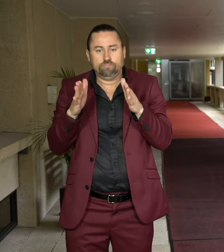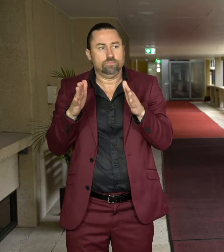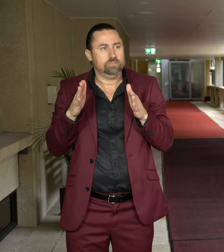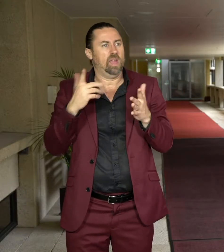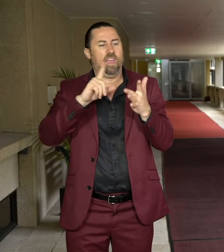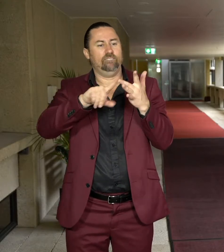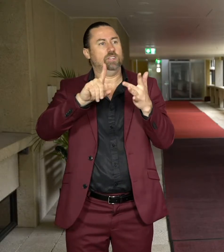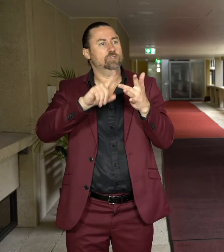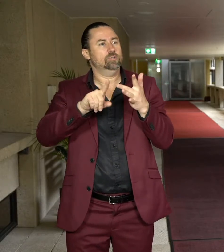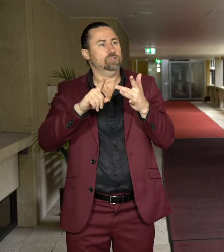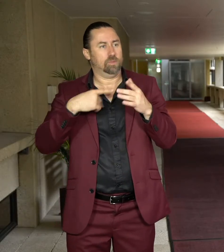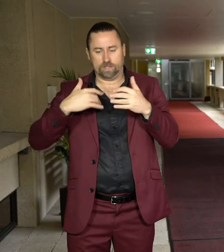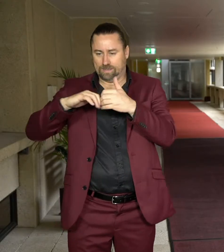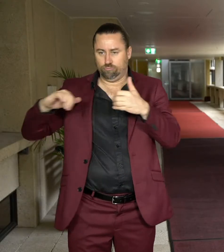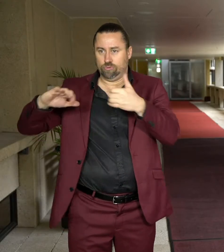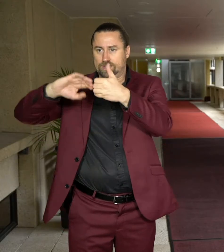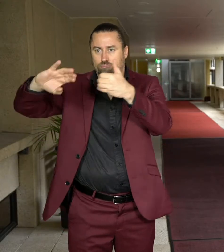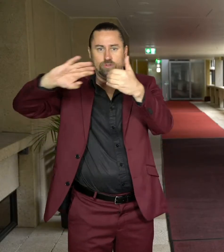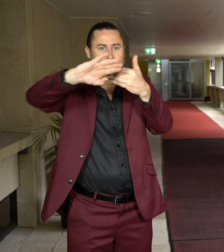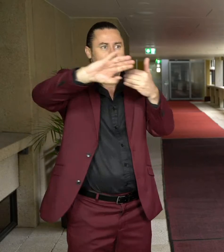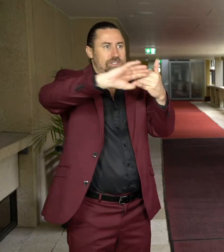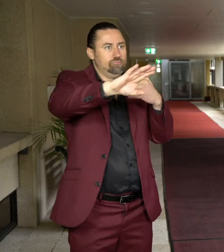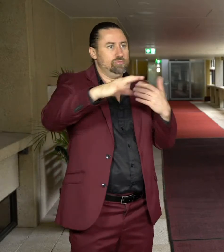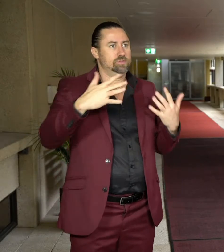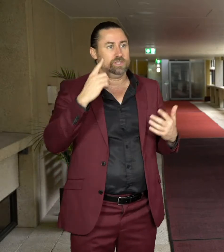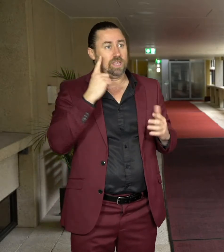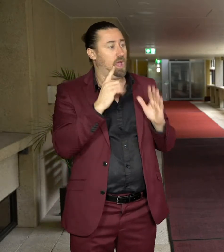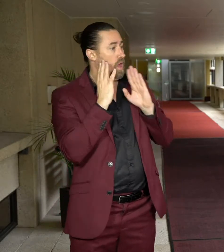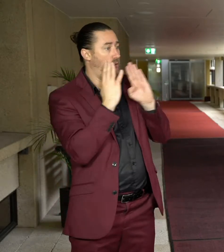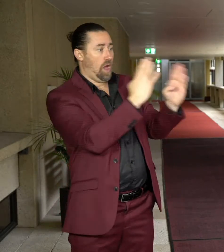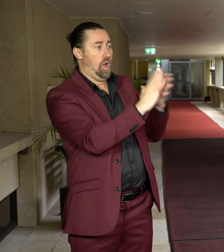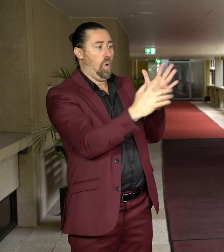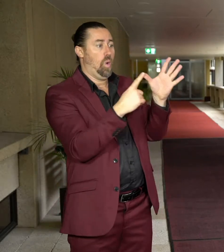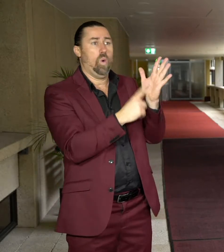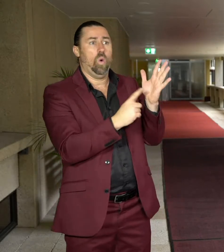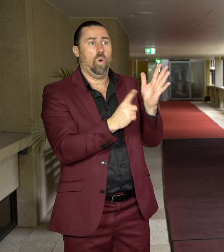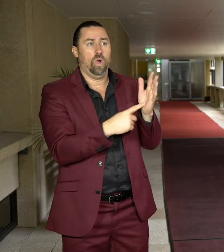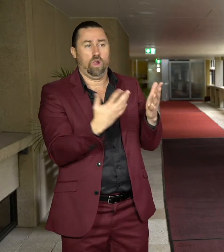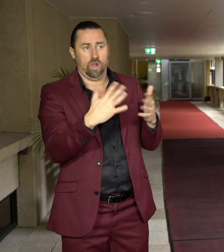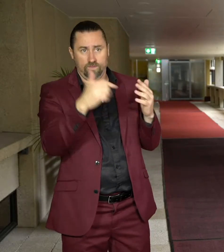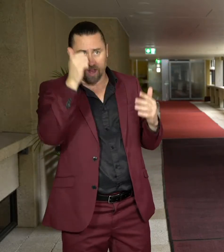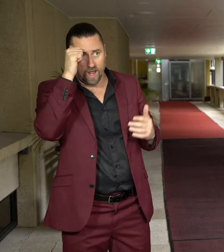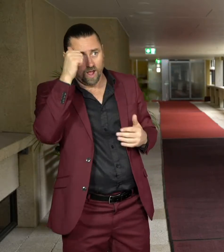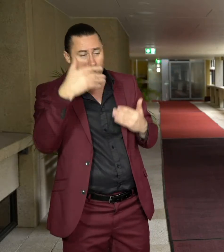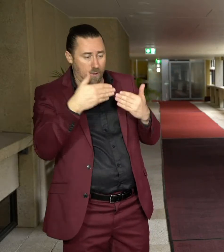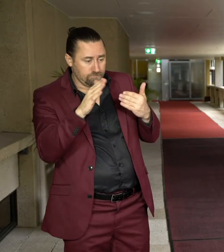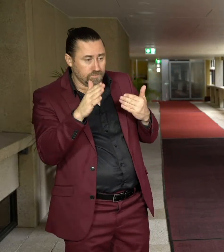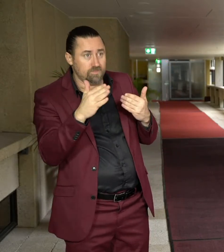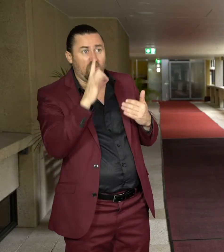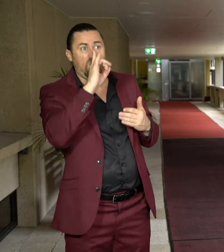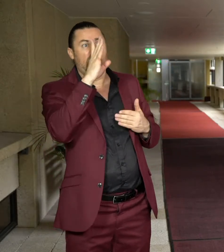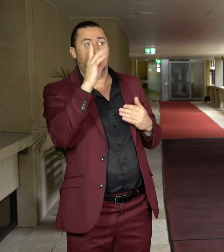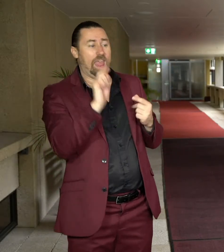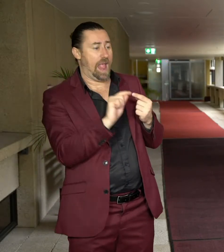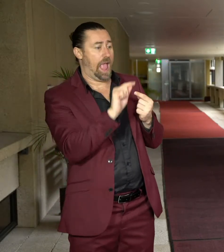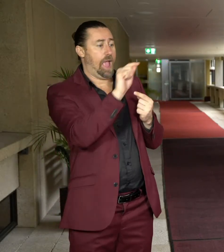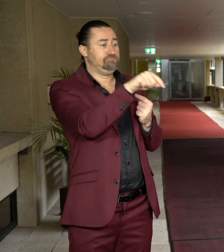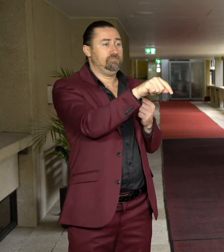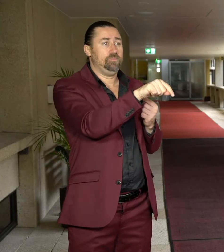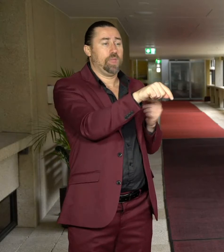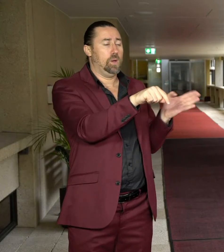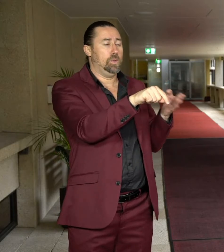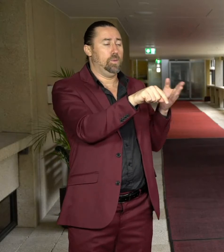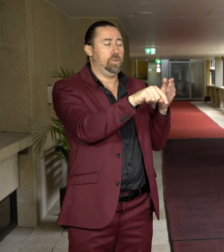infection risk. That's what we've been saying is the concern with these new strains is that they appear increasingly able to